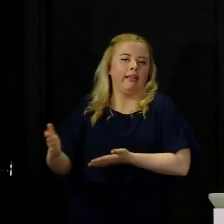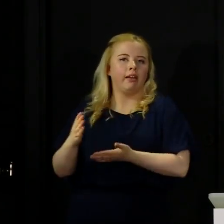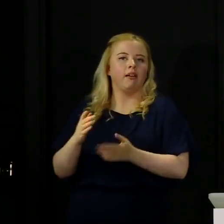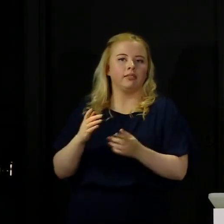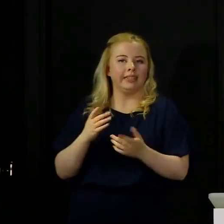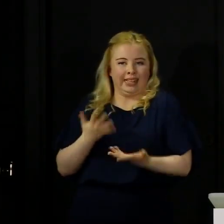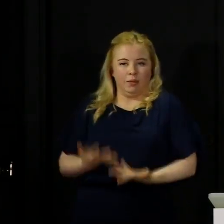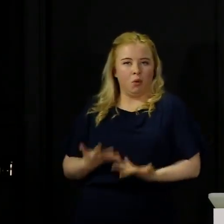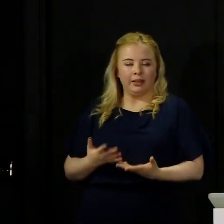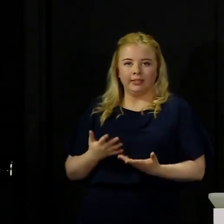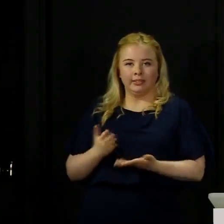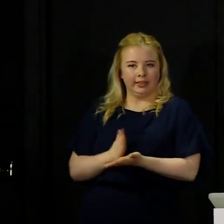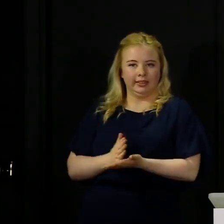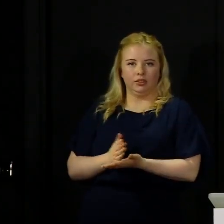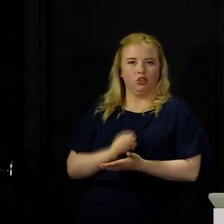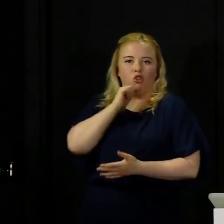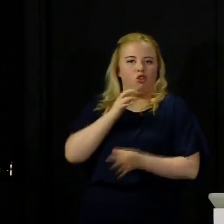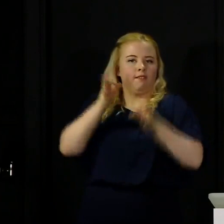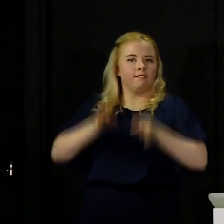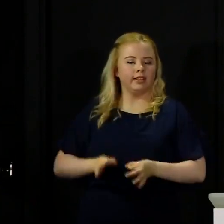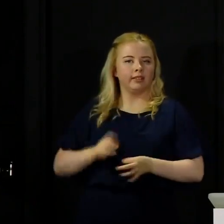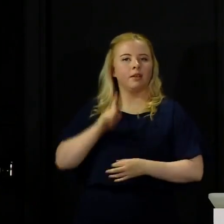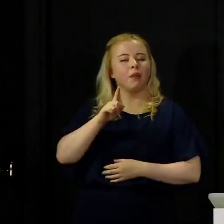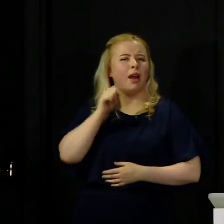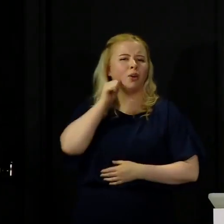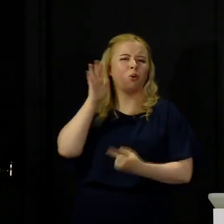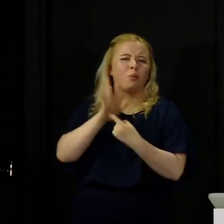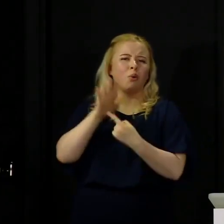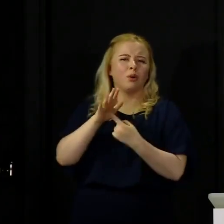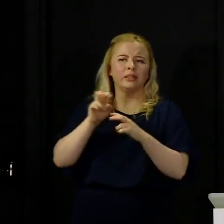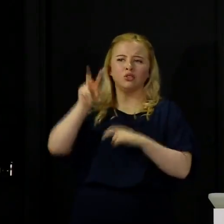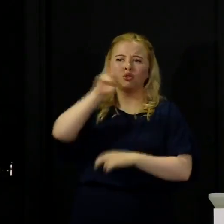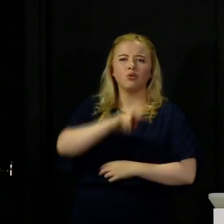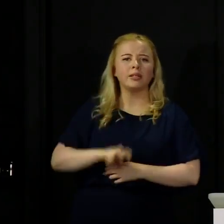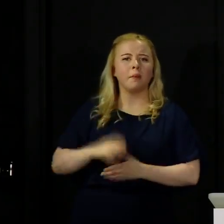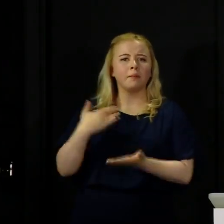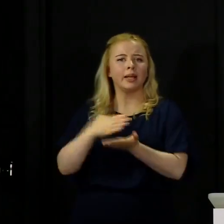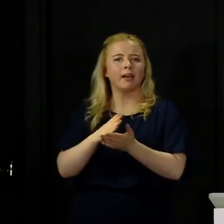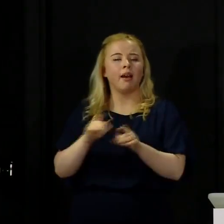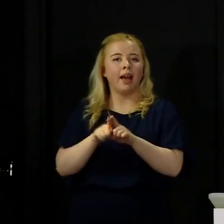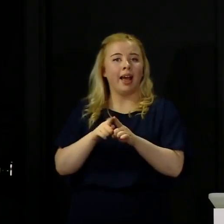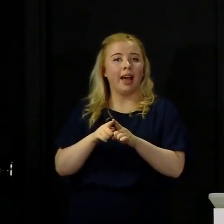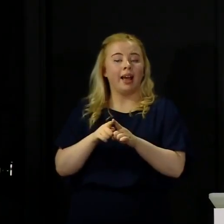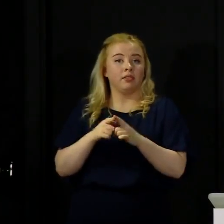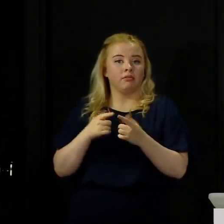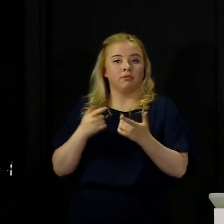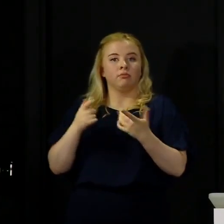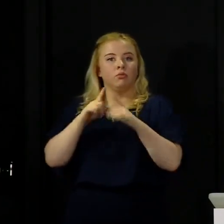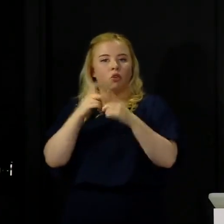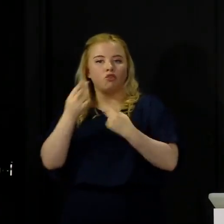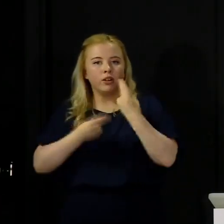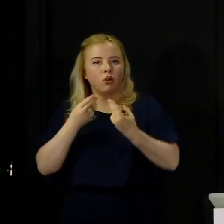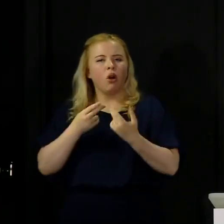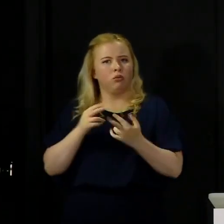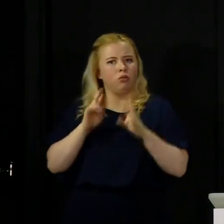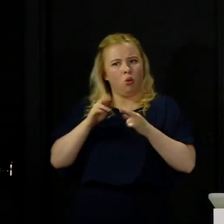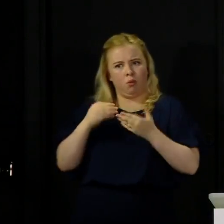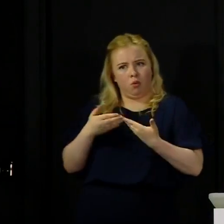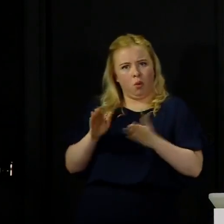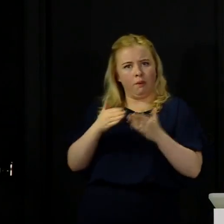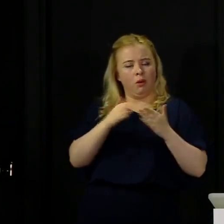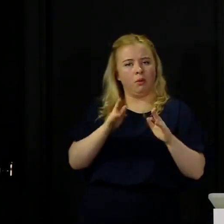know how important it is to our tourist and hospitality sector that we get them reopening and operating as quickly